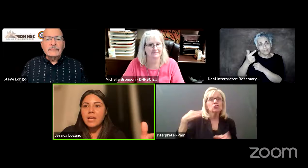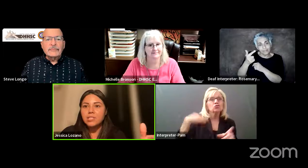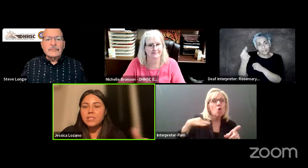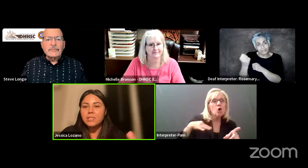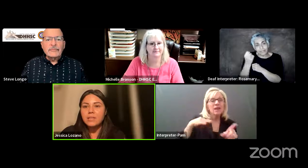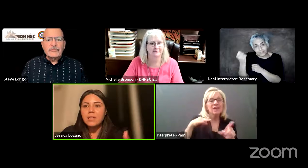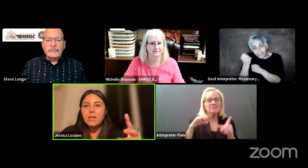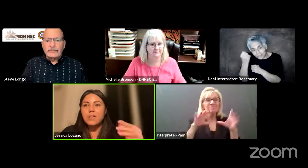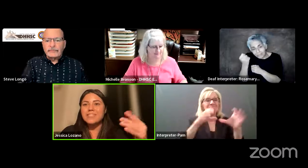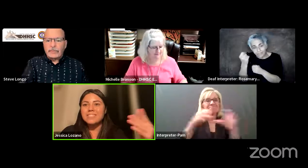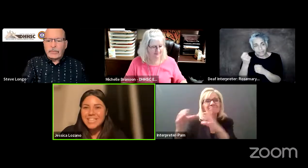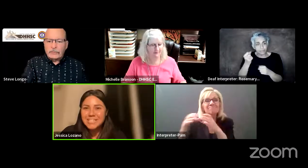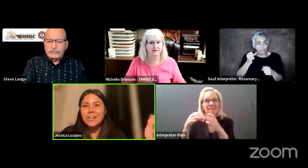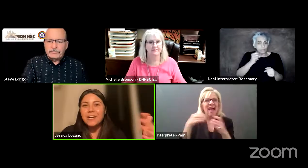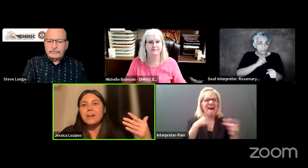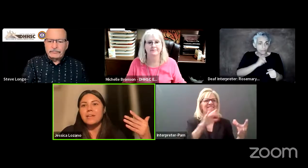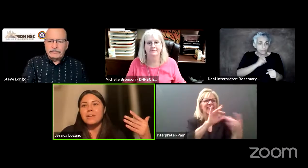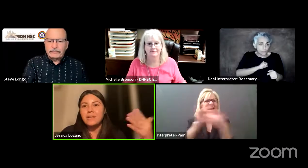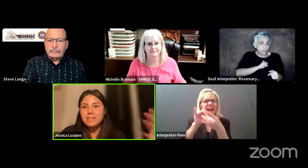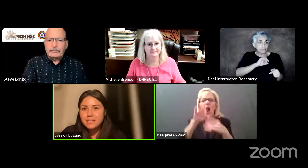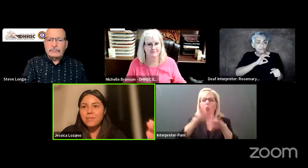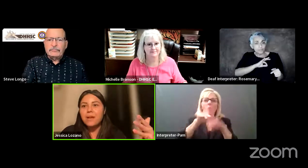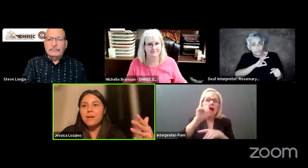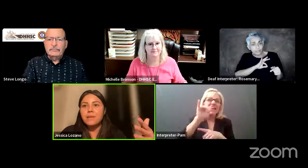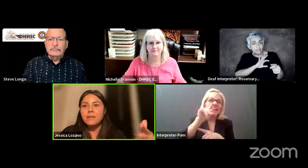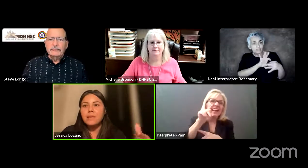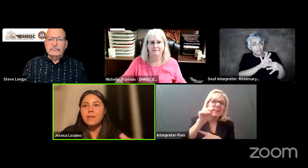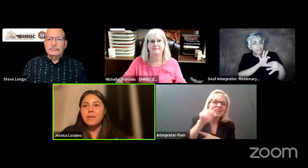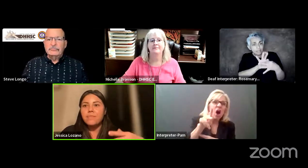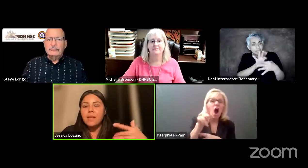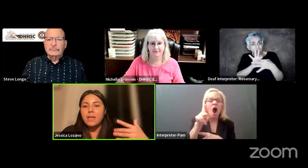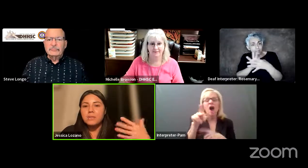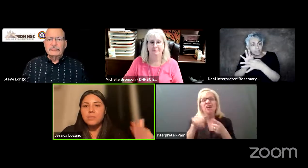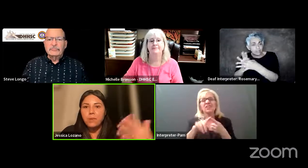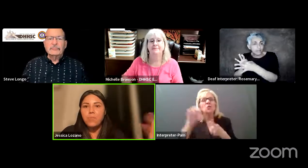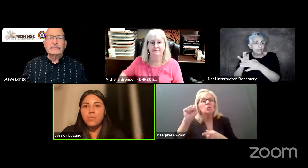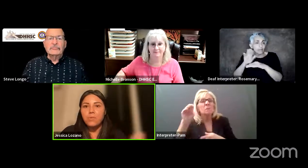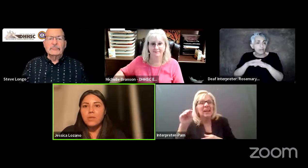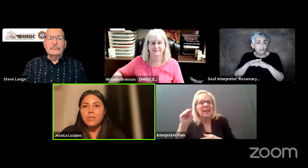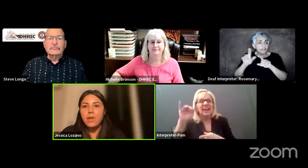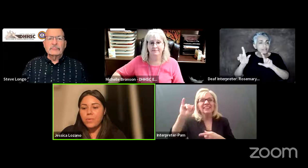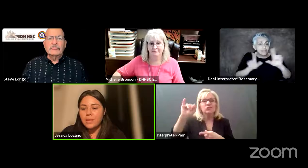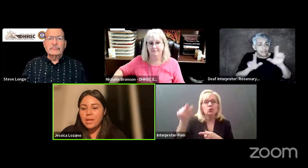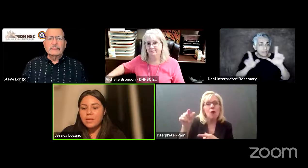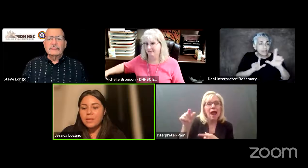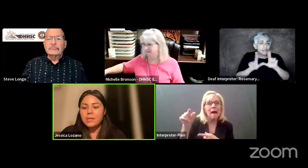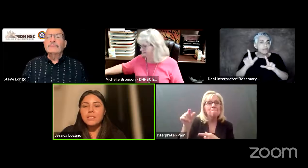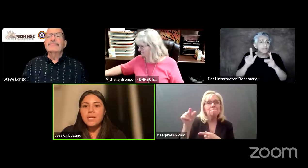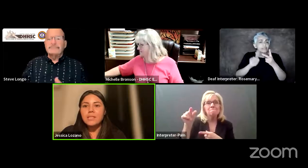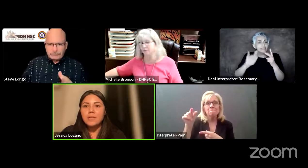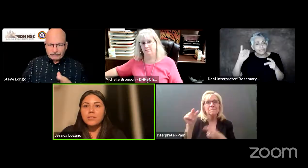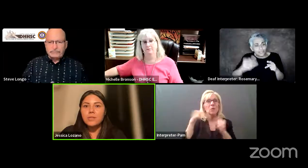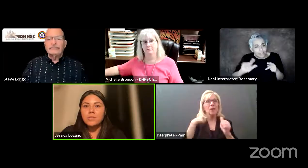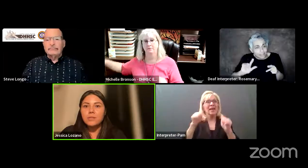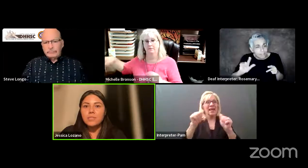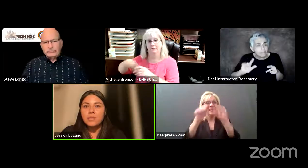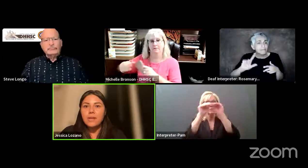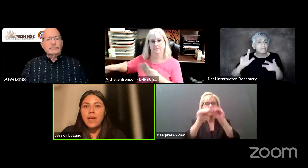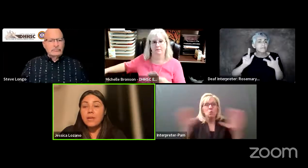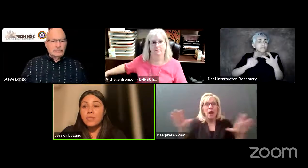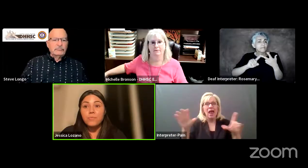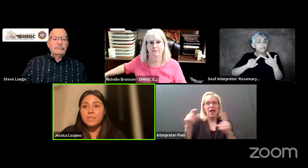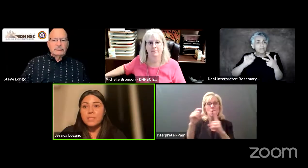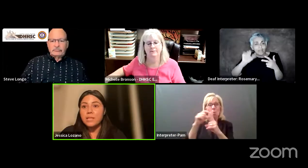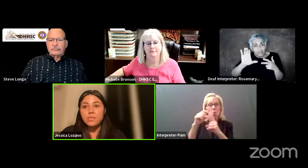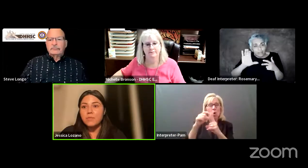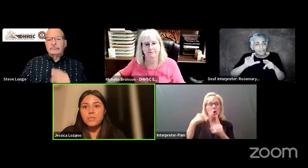they have connections and they're on TikTok and on Instagram. And if they can spread the word that we need $10,000, and